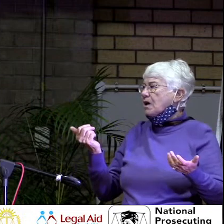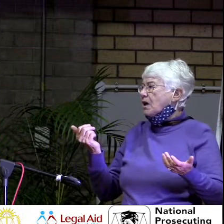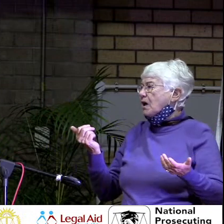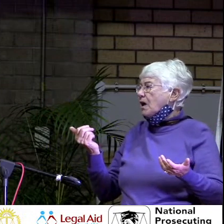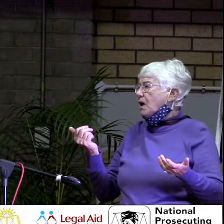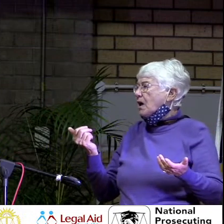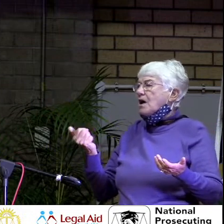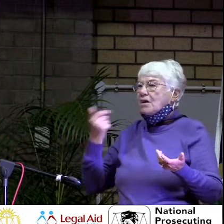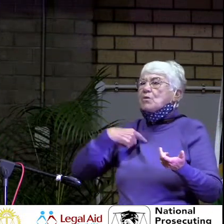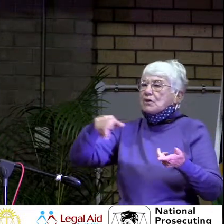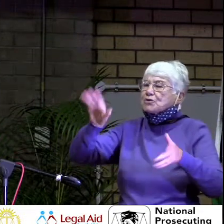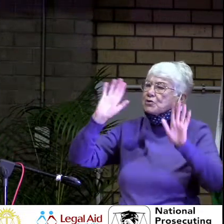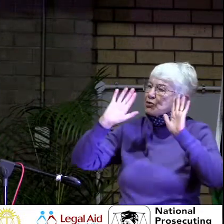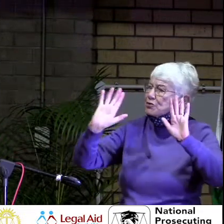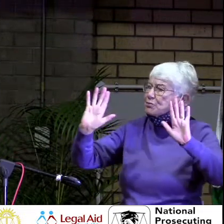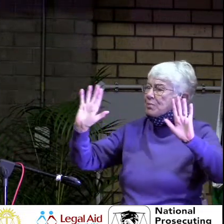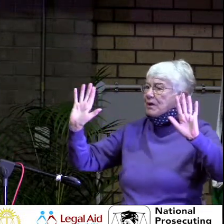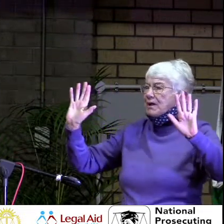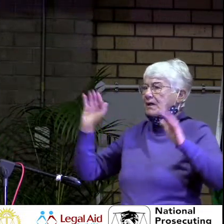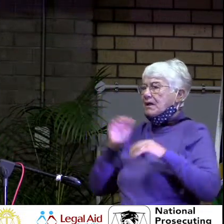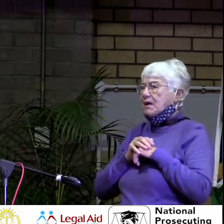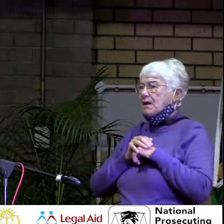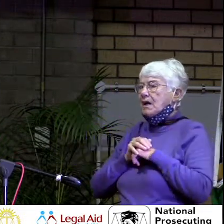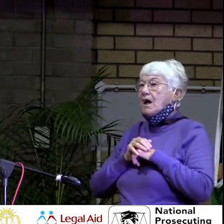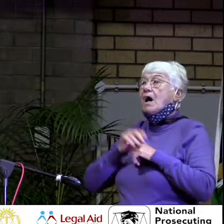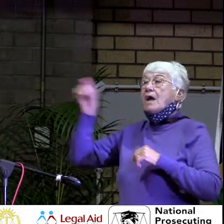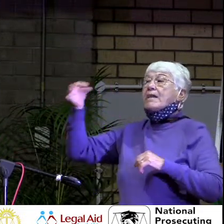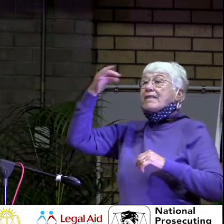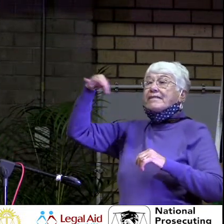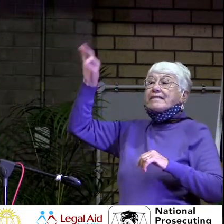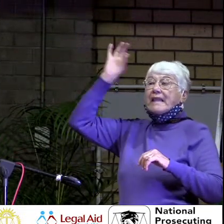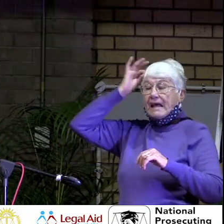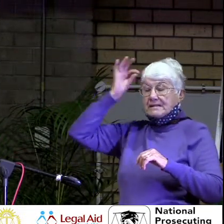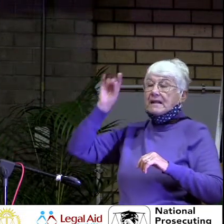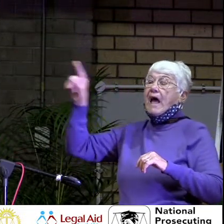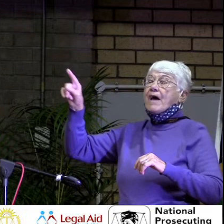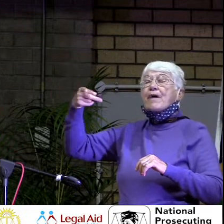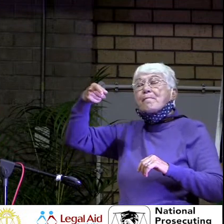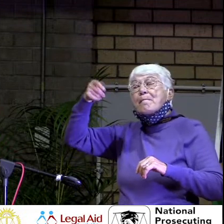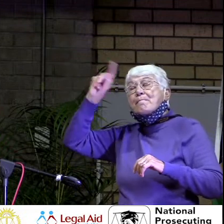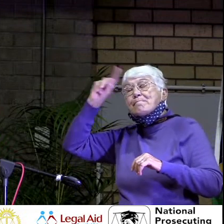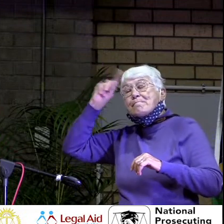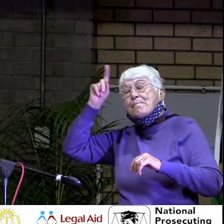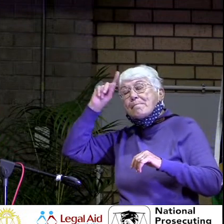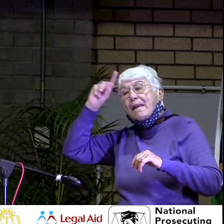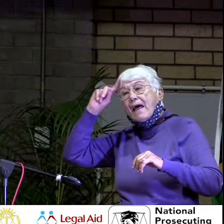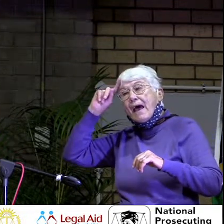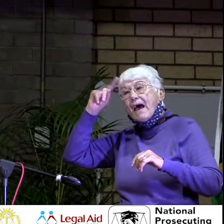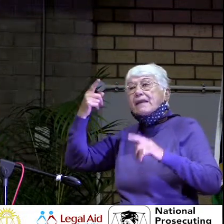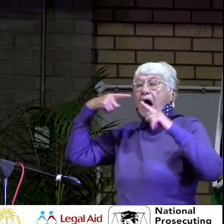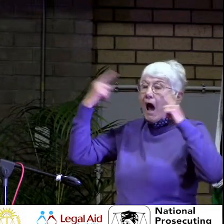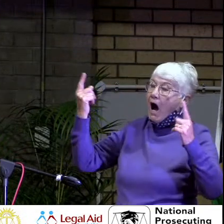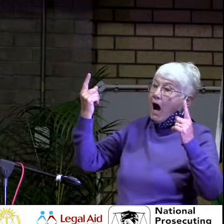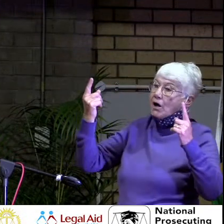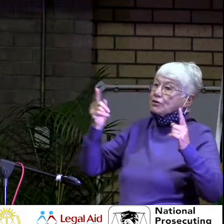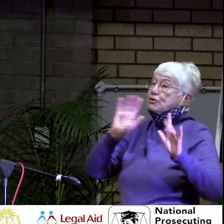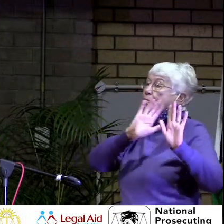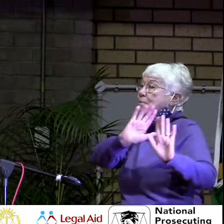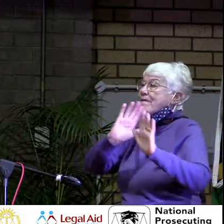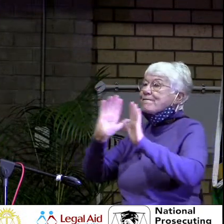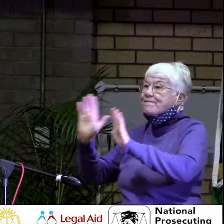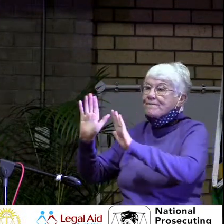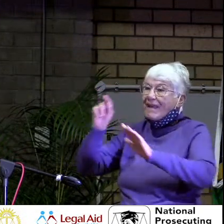the NSP, the National Strategic Plan on Gender-Based Violence and Femicide. This came after